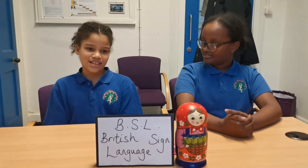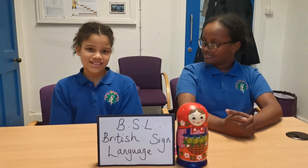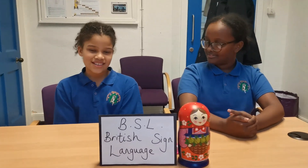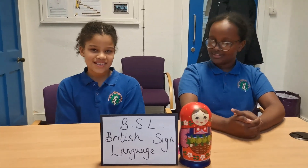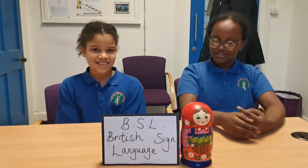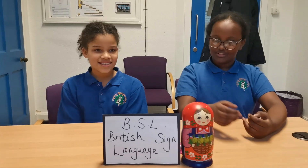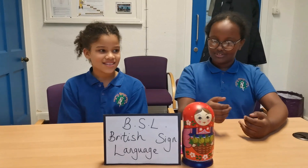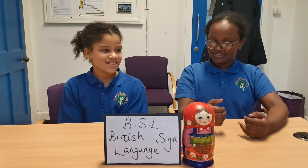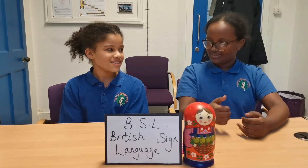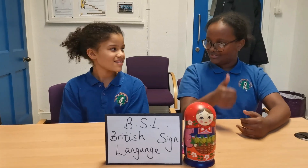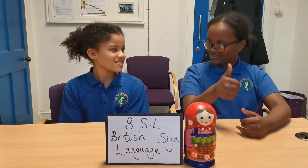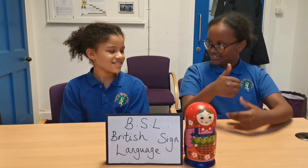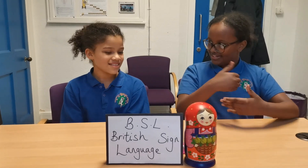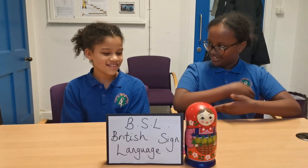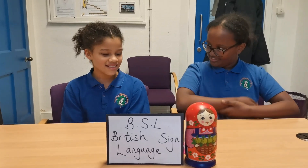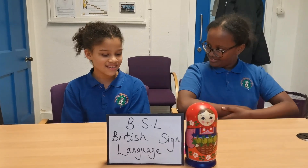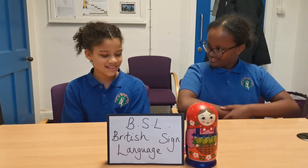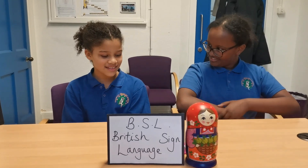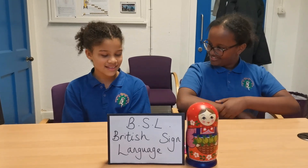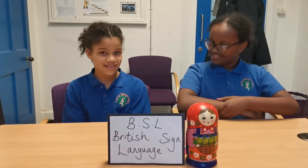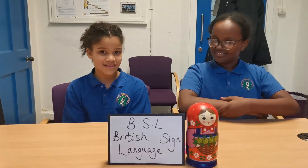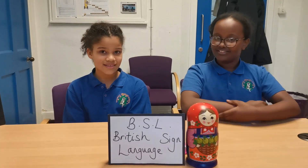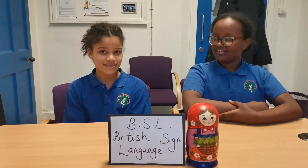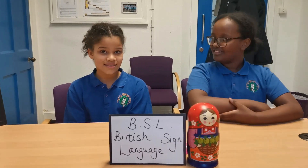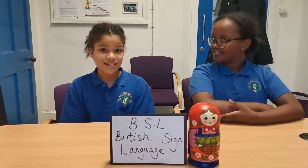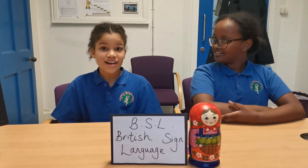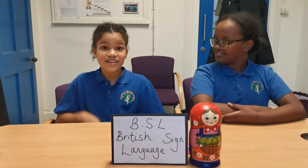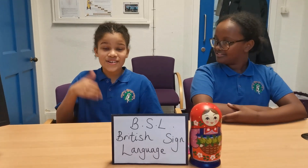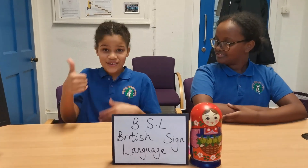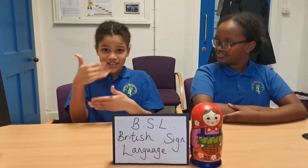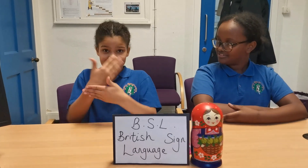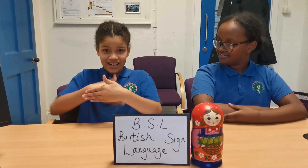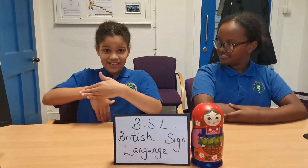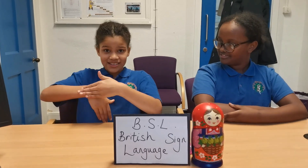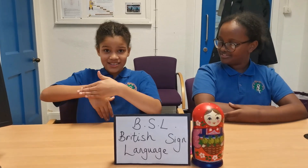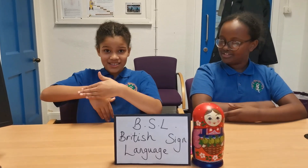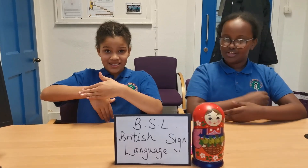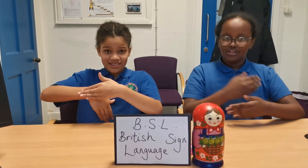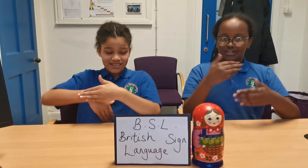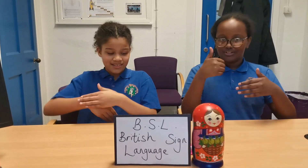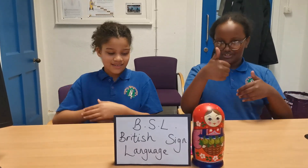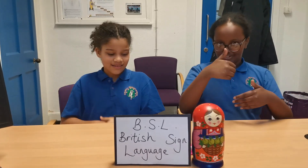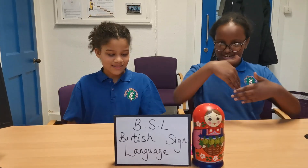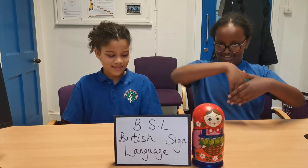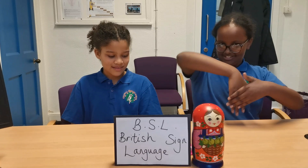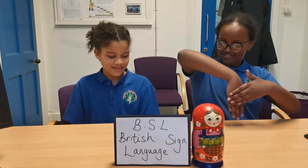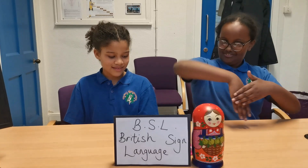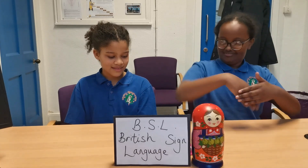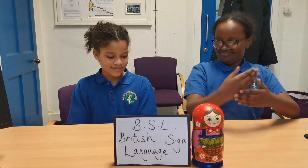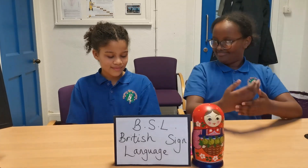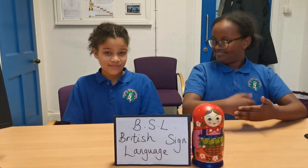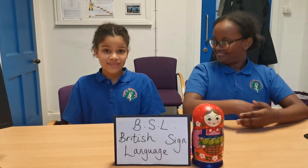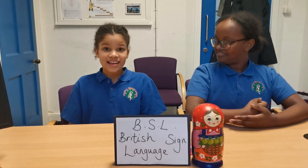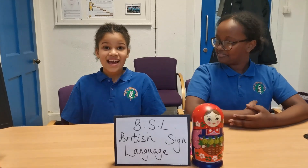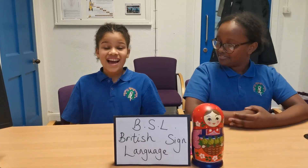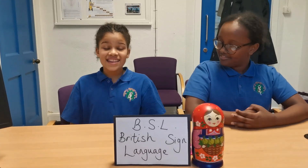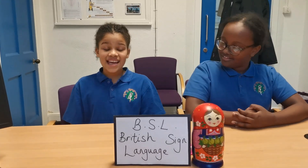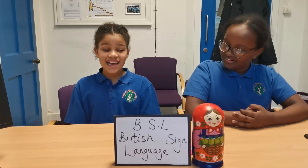turn. Good night. Can you do that one again? Good night. Good night. And